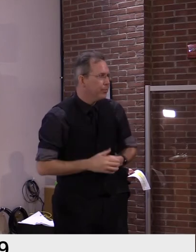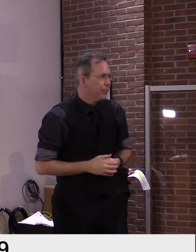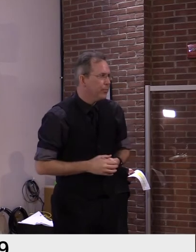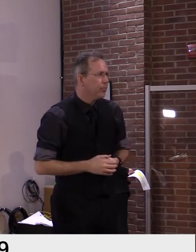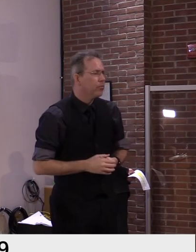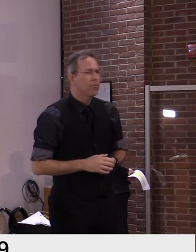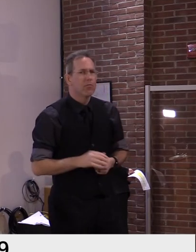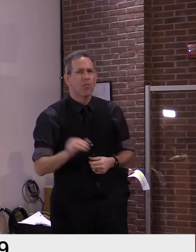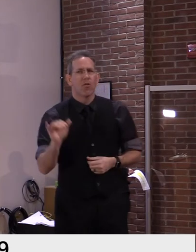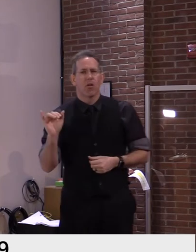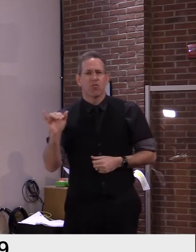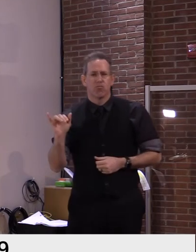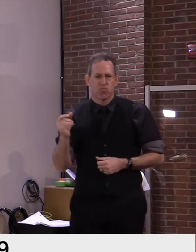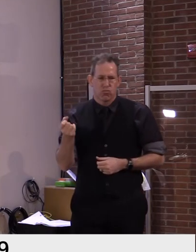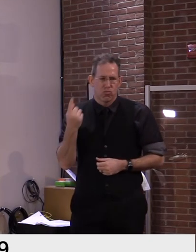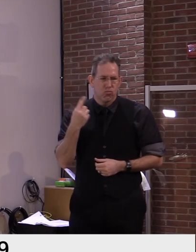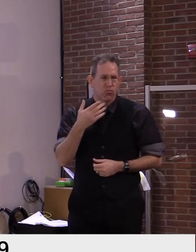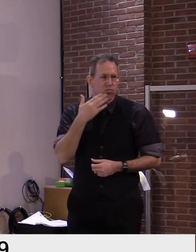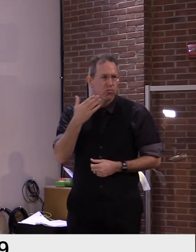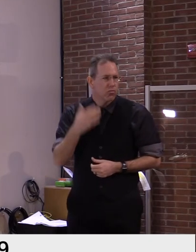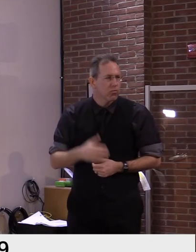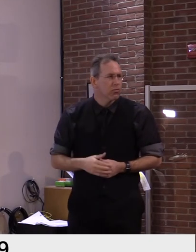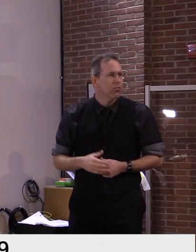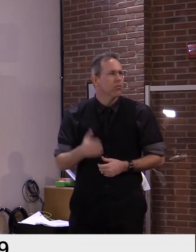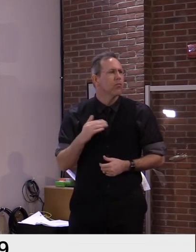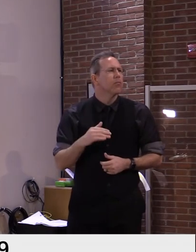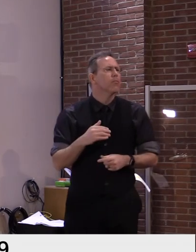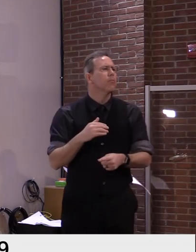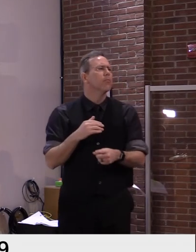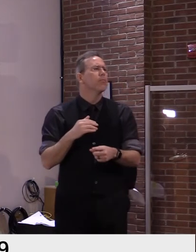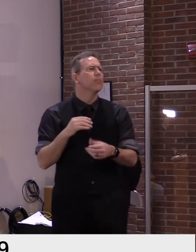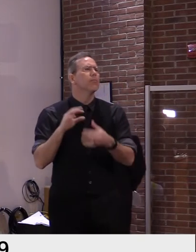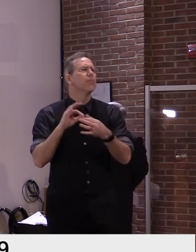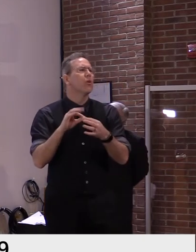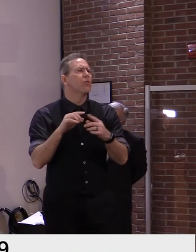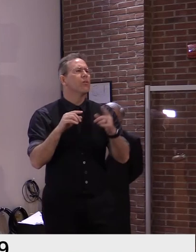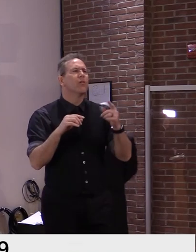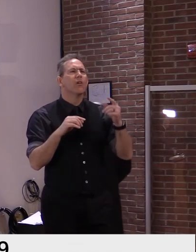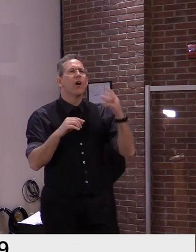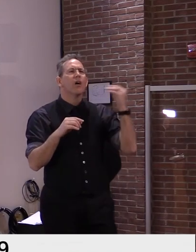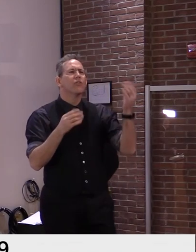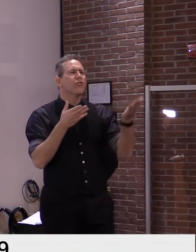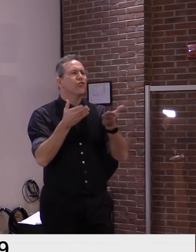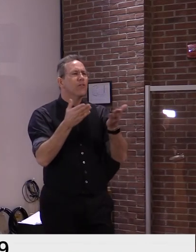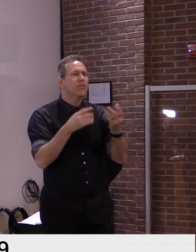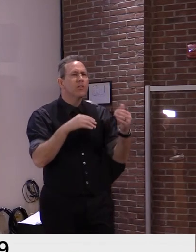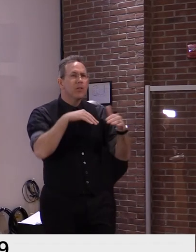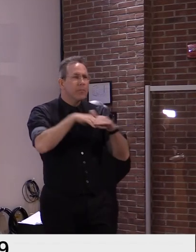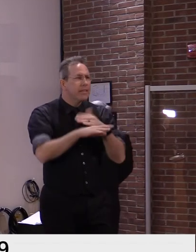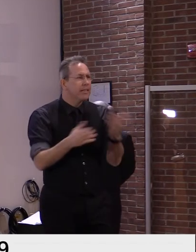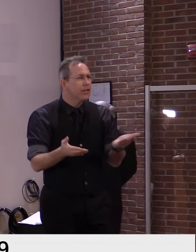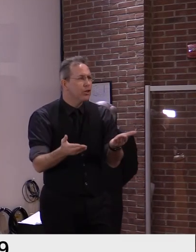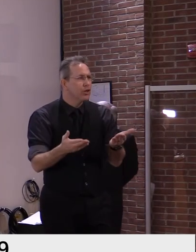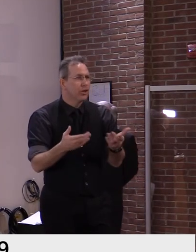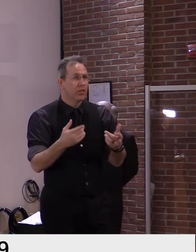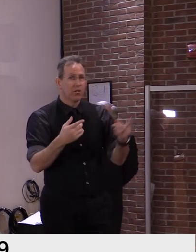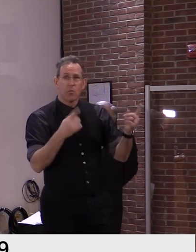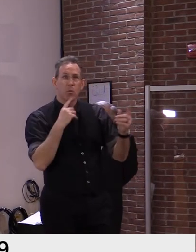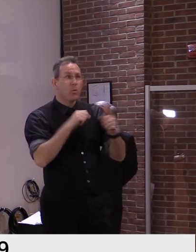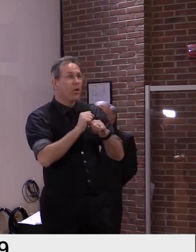How about the allowing outside services to come in now that inmates are being vaccinated? But they